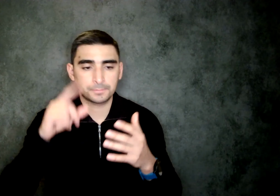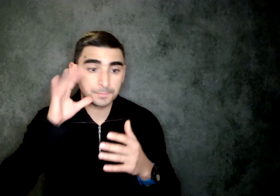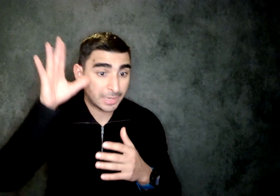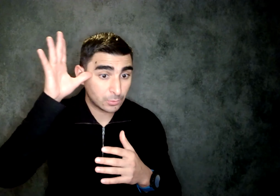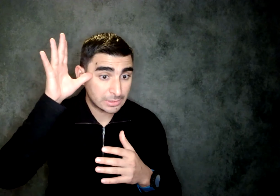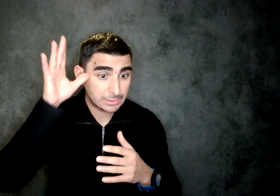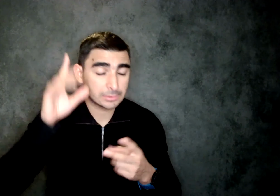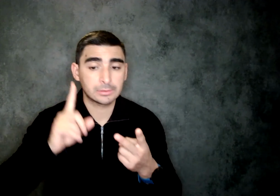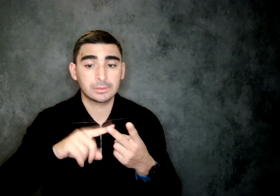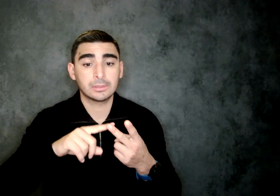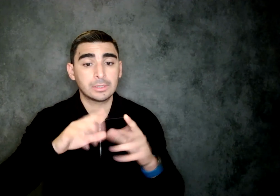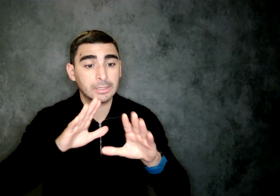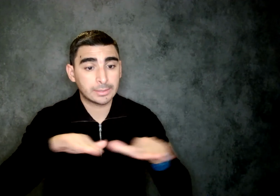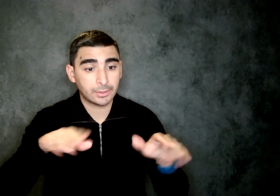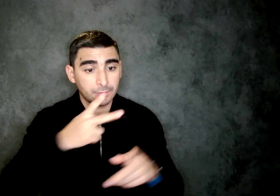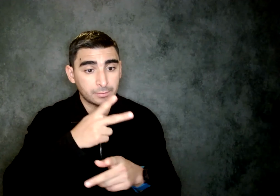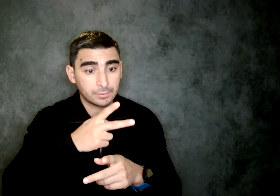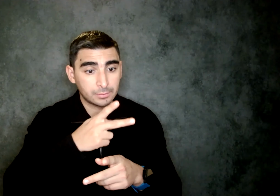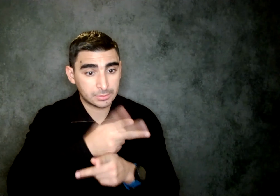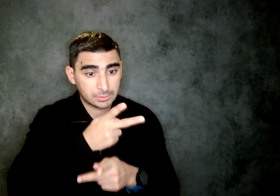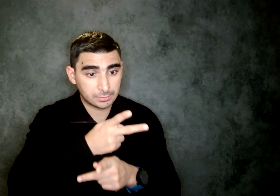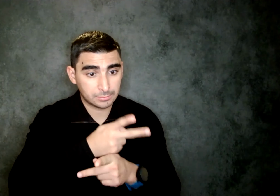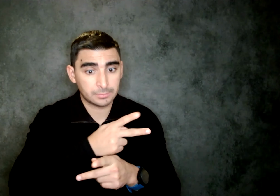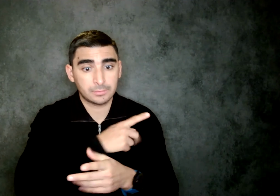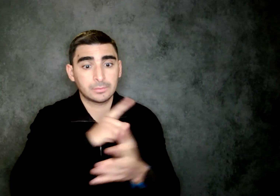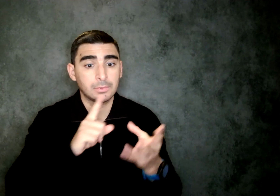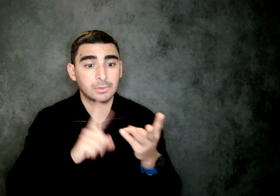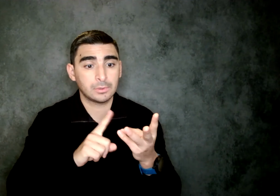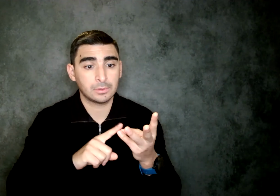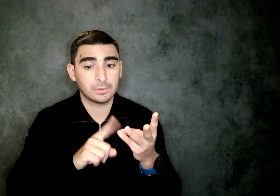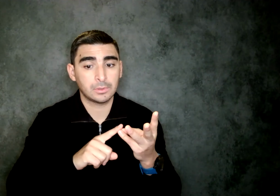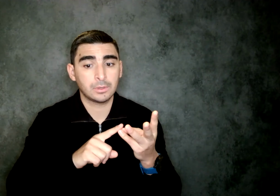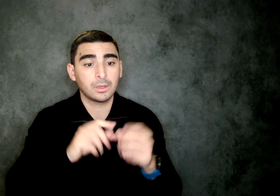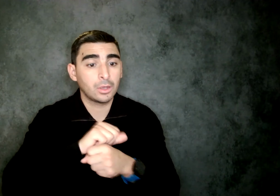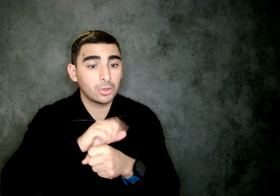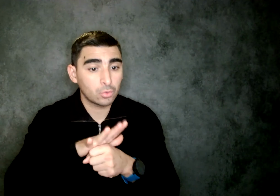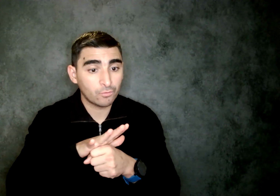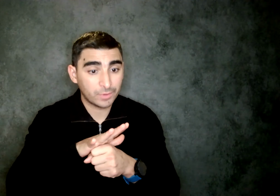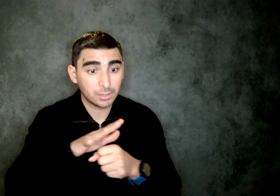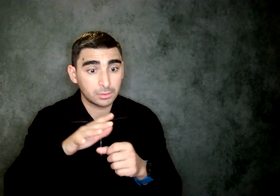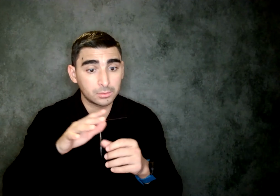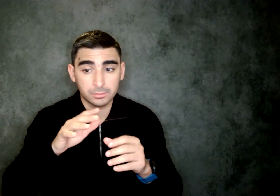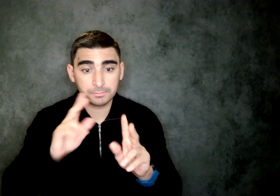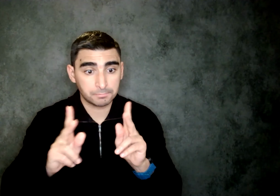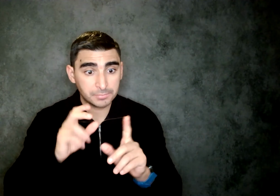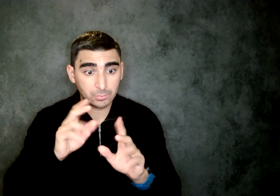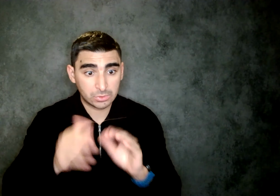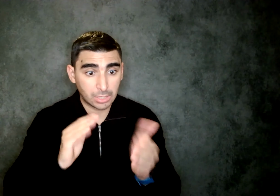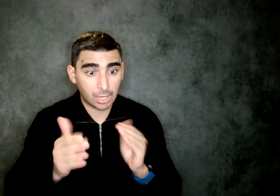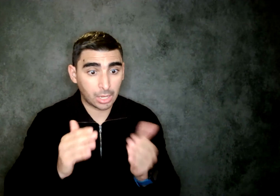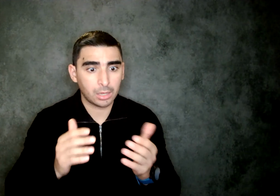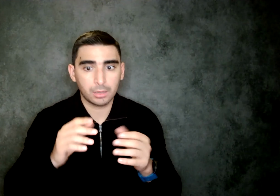childcare, the impacts of COVID loss, as well as the impacts of COVID on being a new